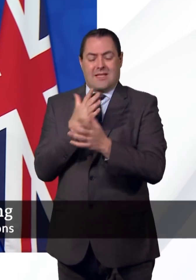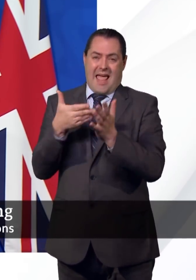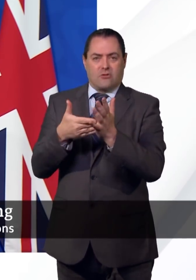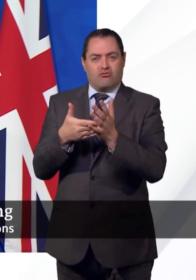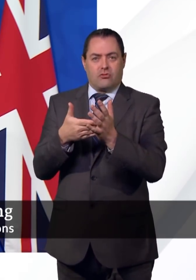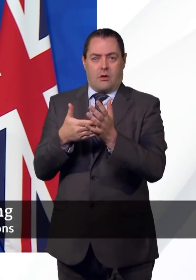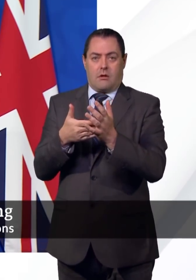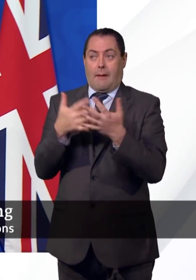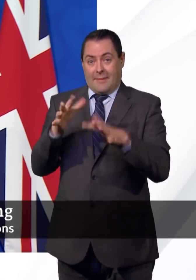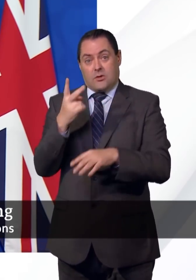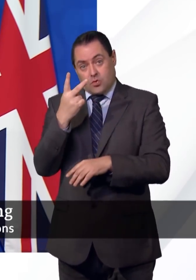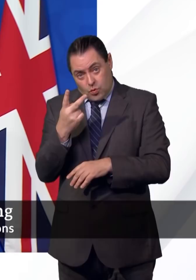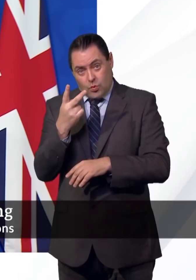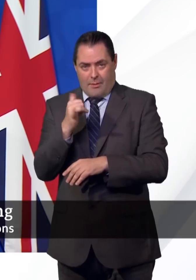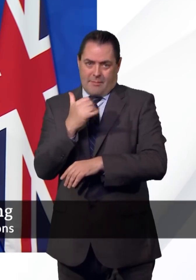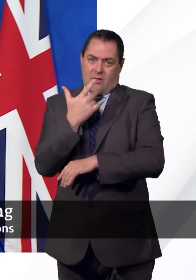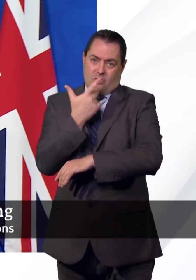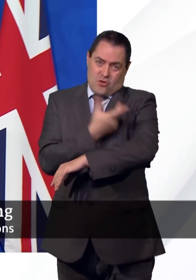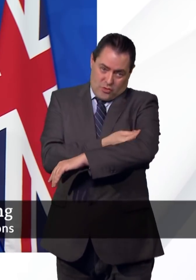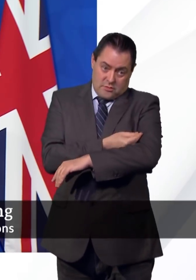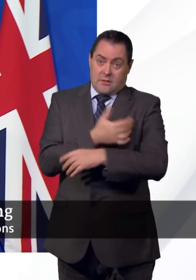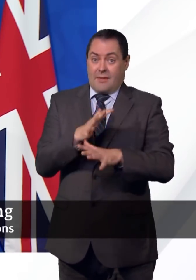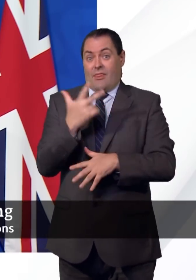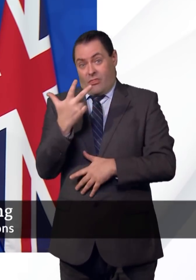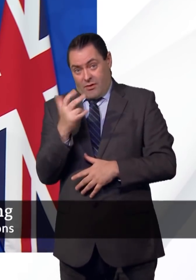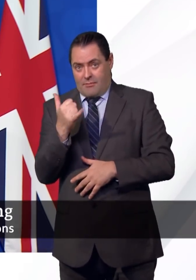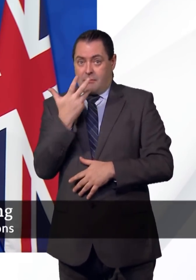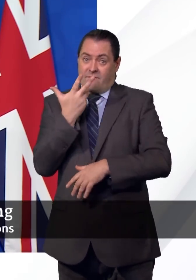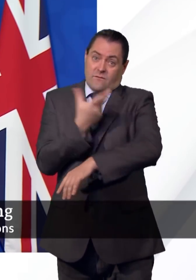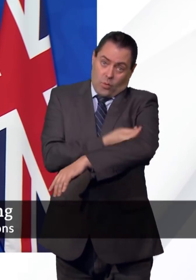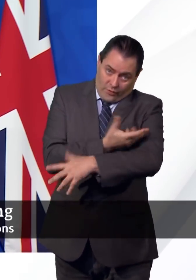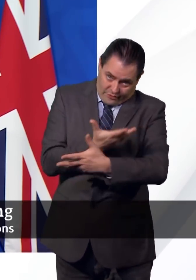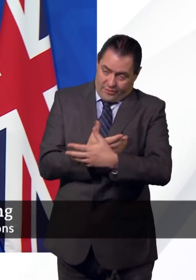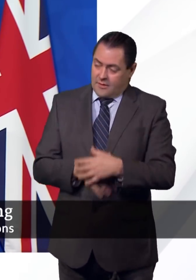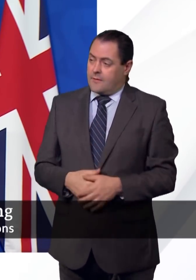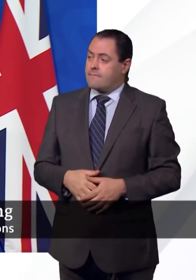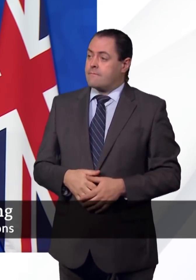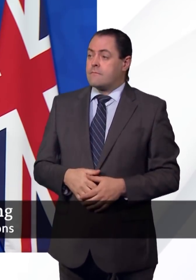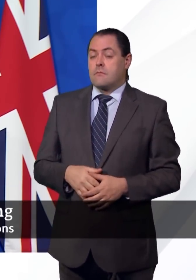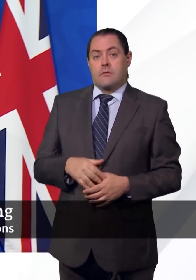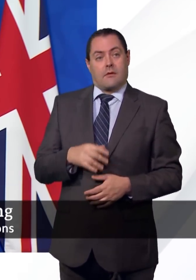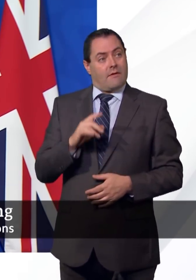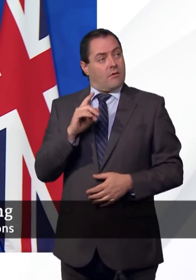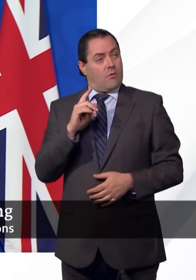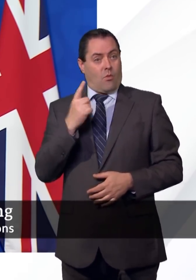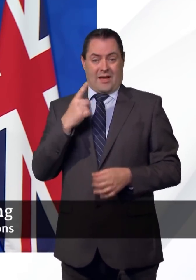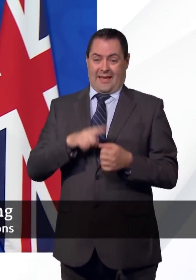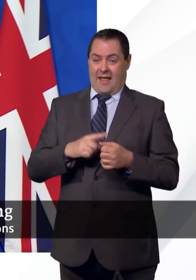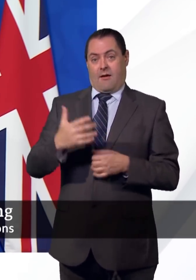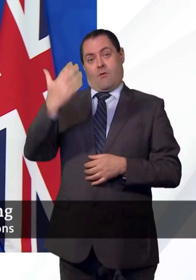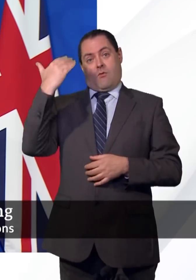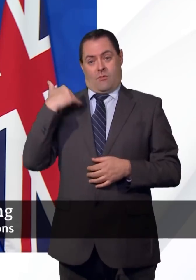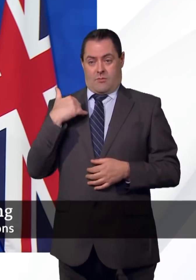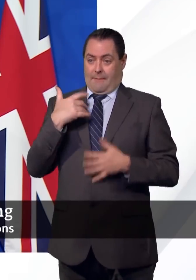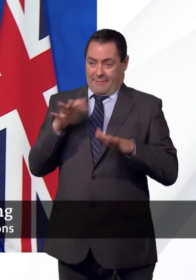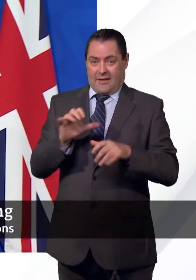as our turn arrives. 1 year to the day since the UK became the first country in the world to administer a COVID vaccine